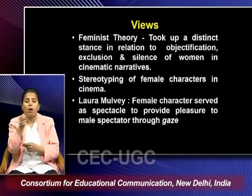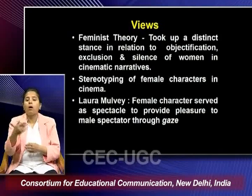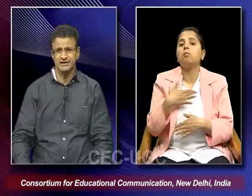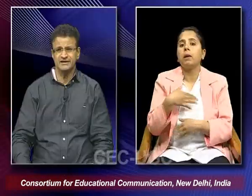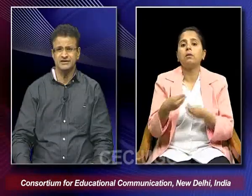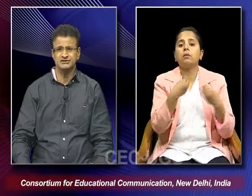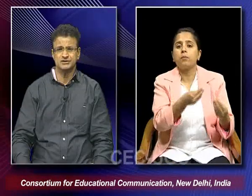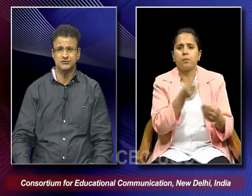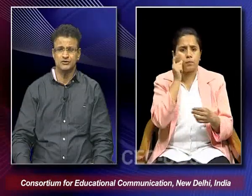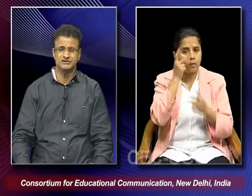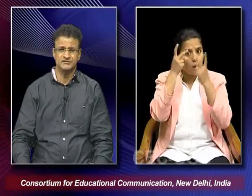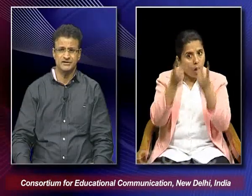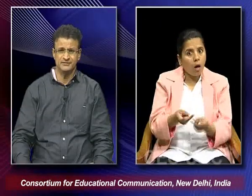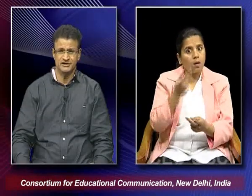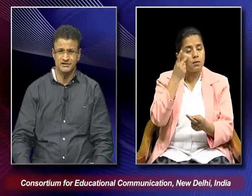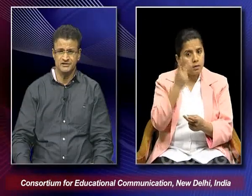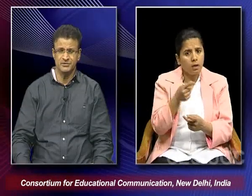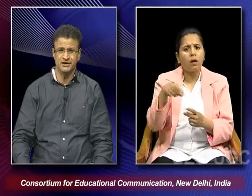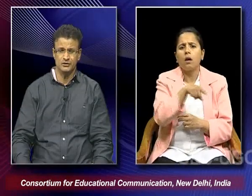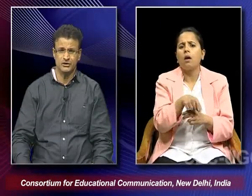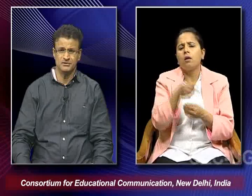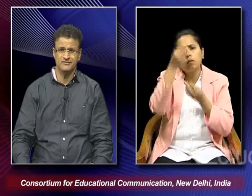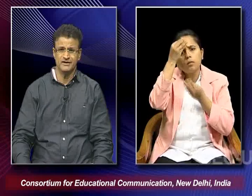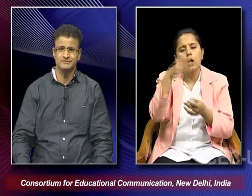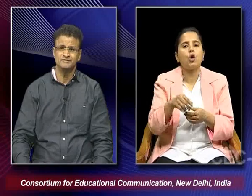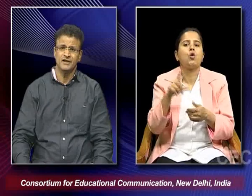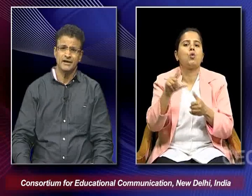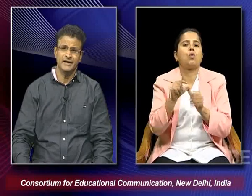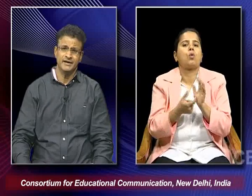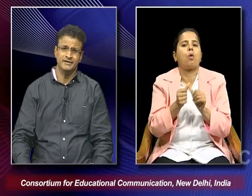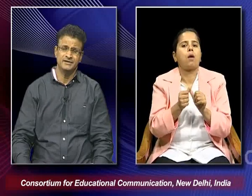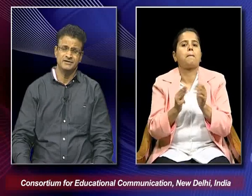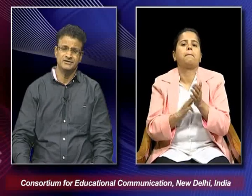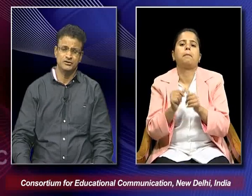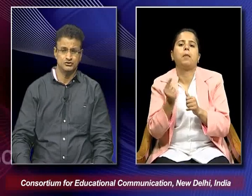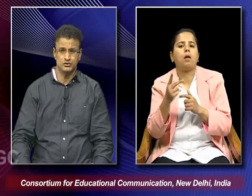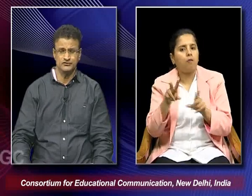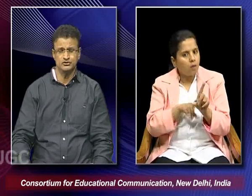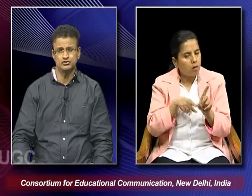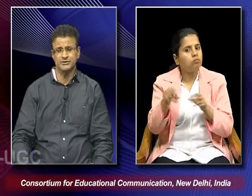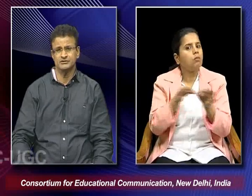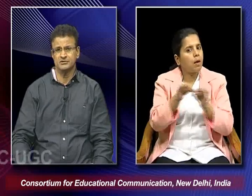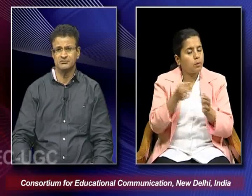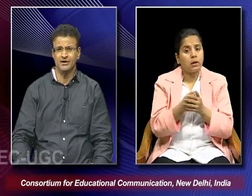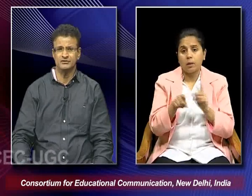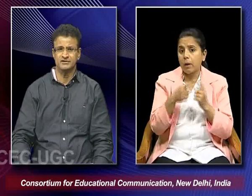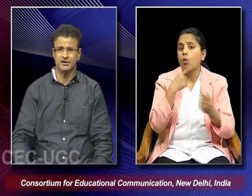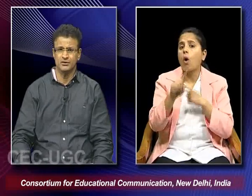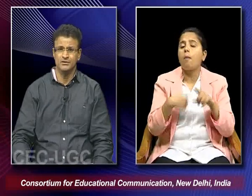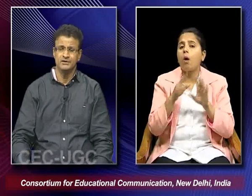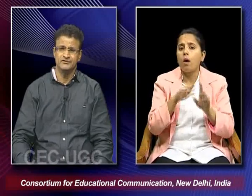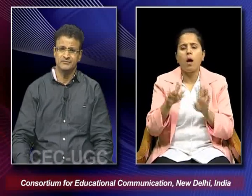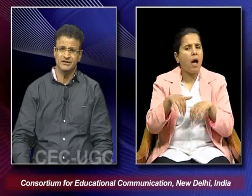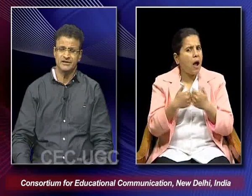of male gaze was in a way communicated by Laura Mulvey, and also it was also being talked about that